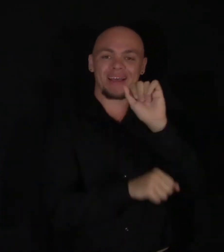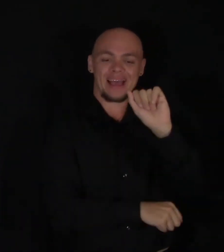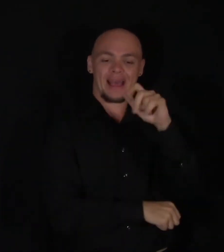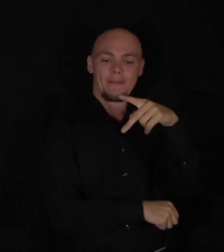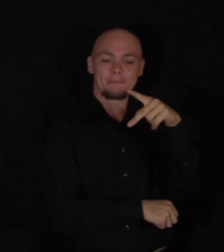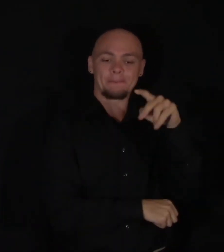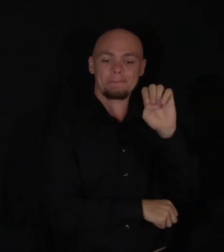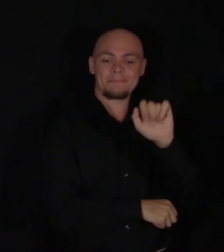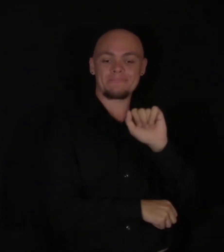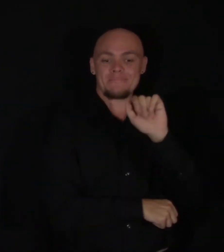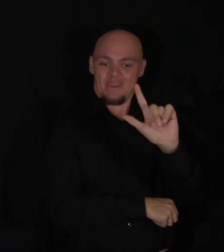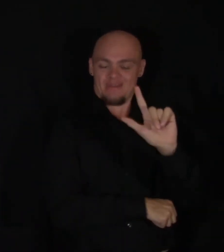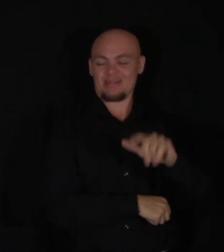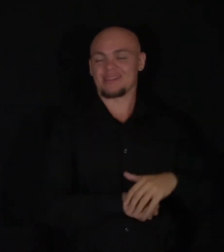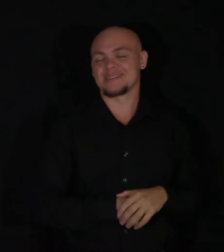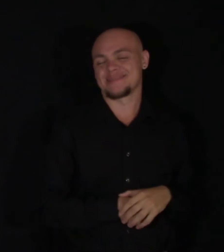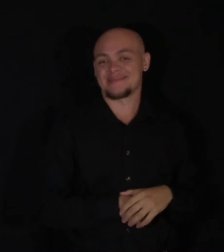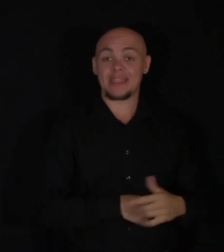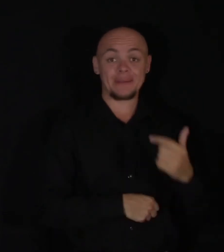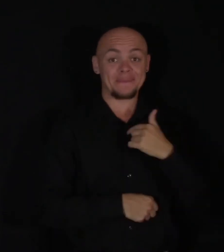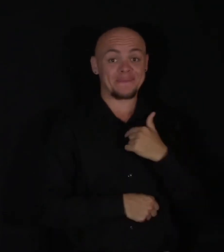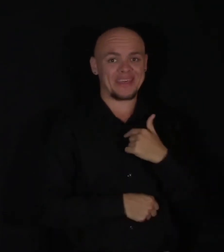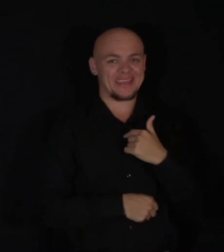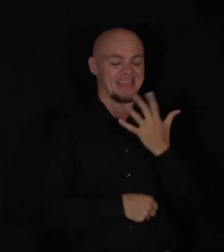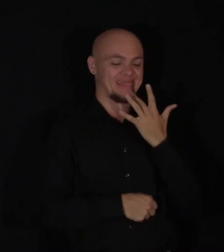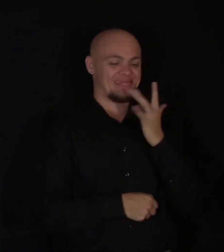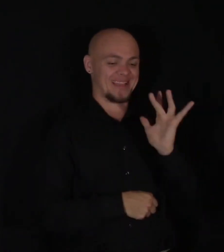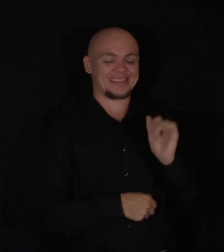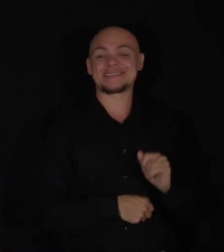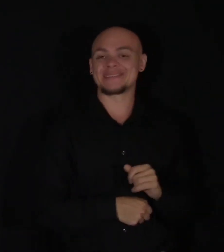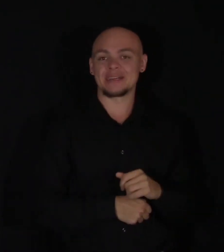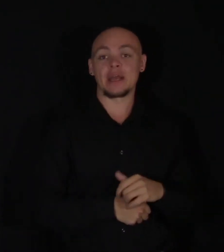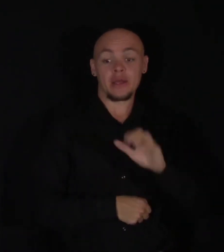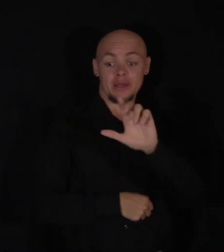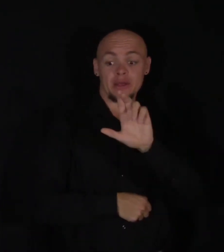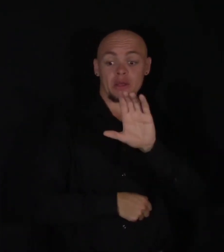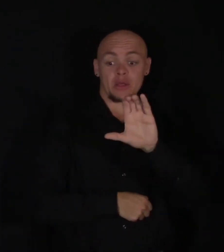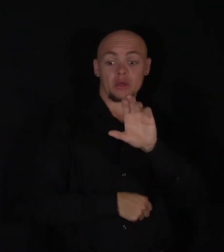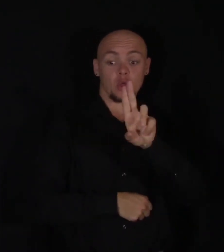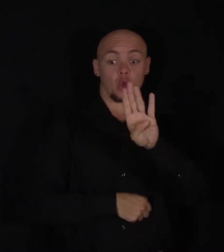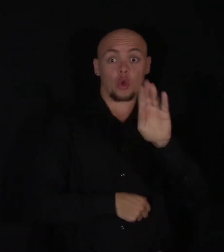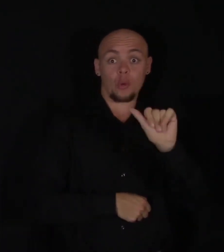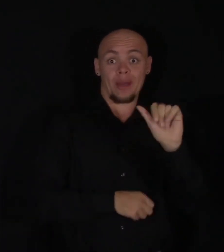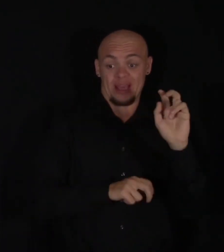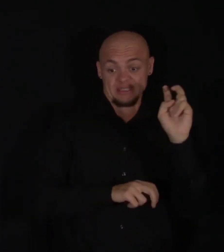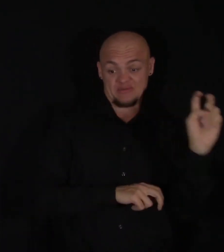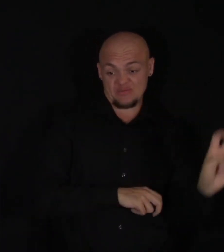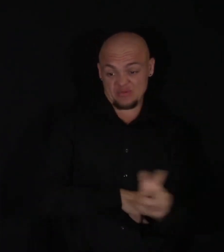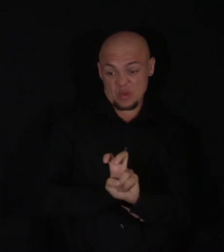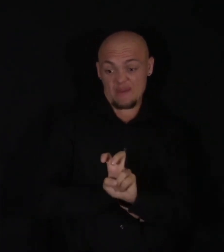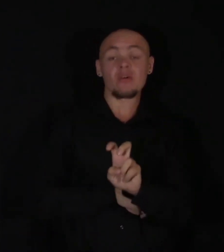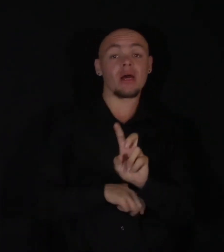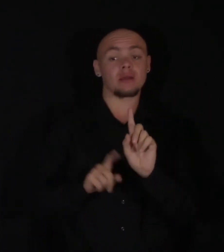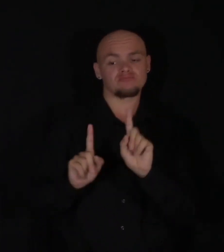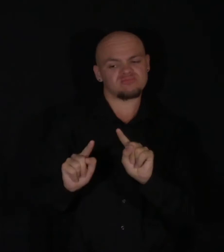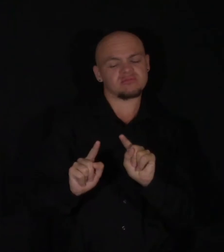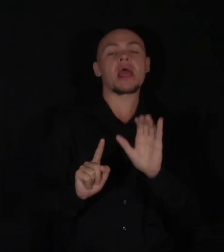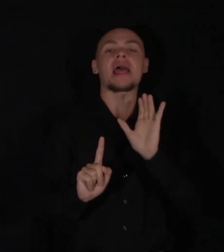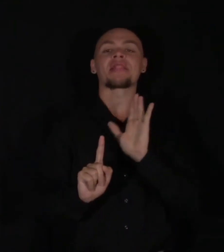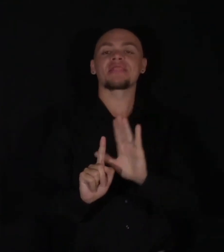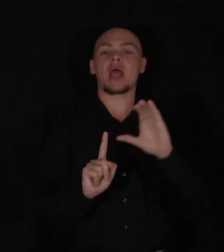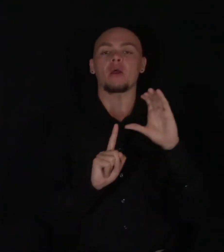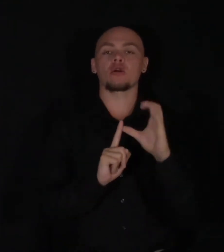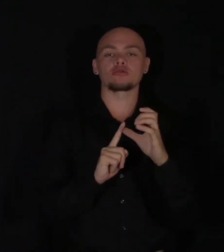I'm one of those lucky ones that gets to go to Cuba all the time. And I've been observing this culture for a very